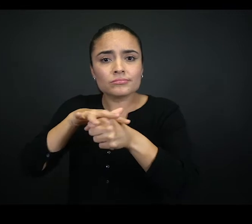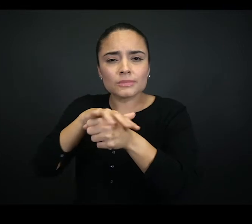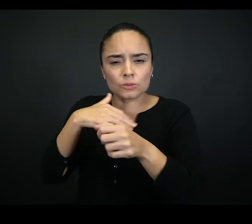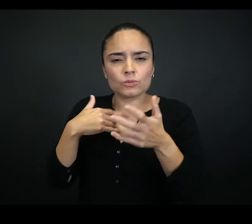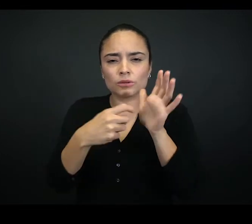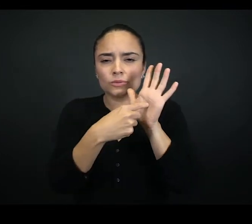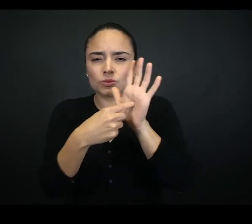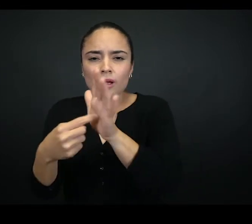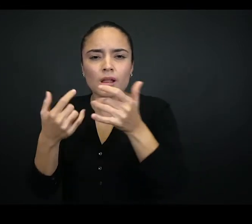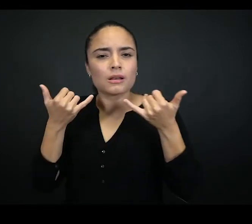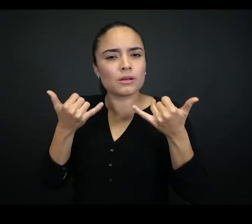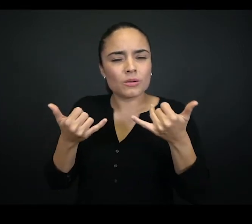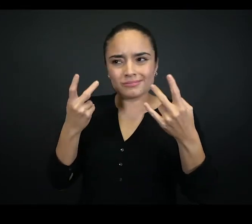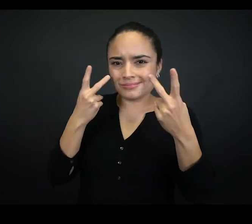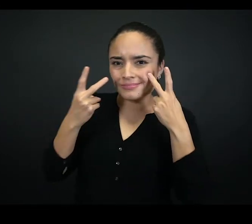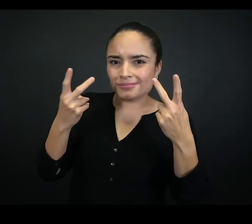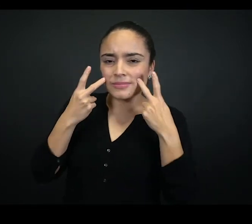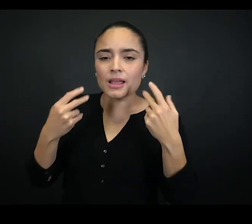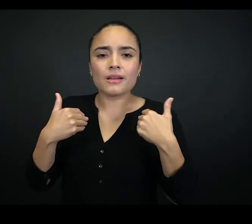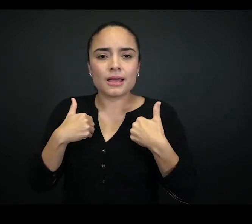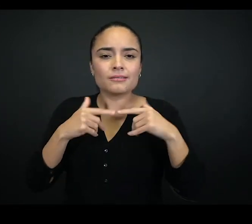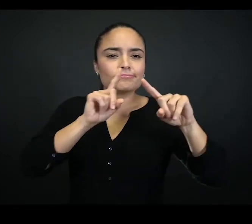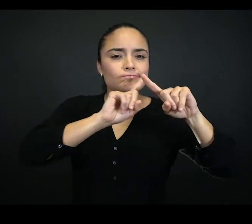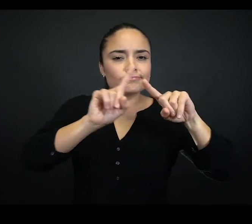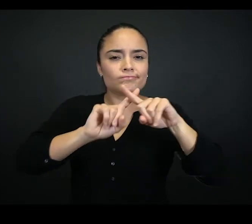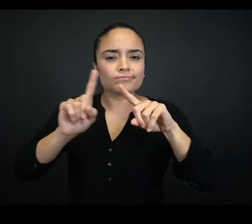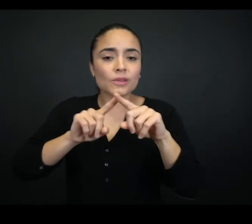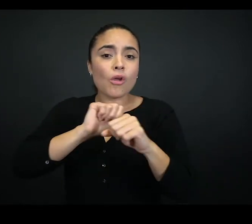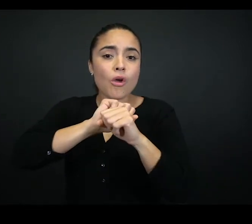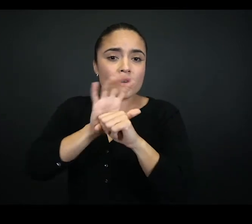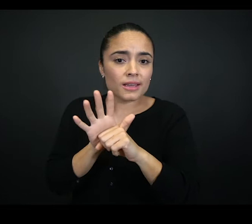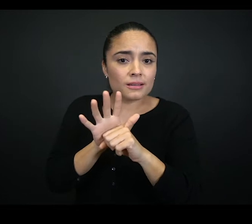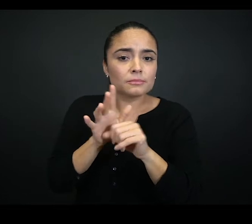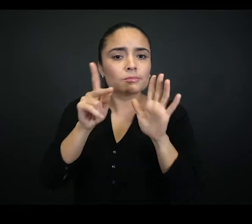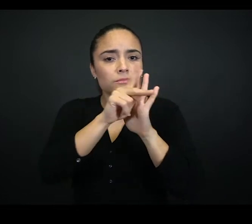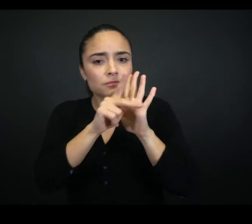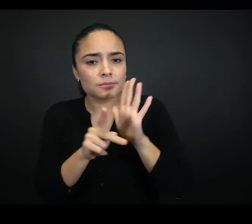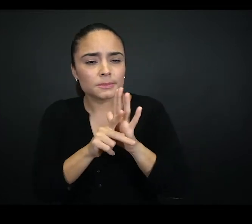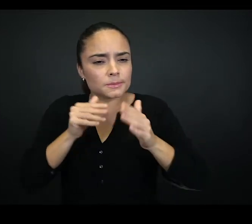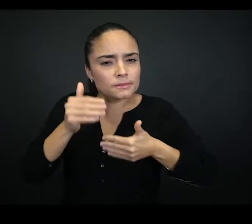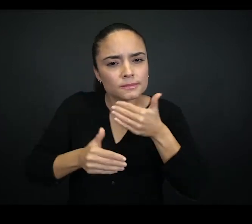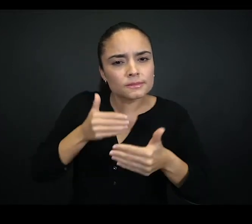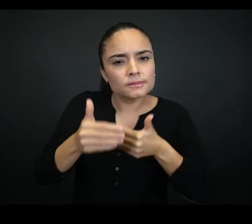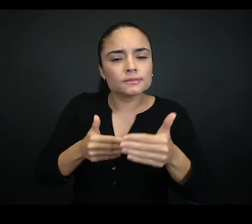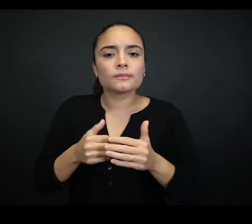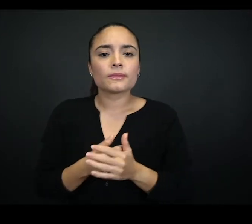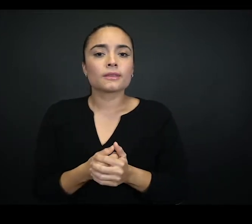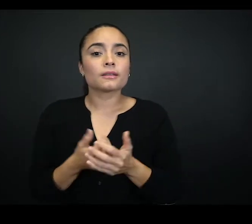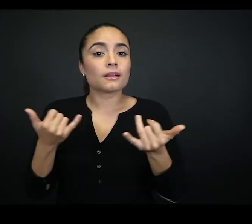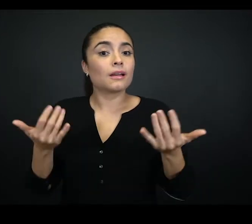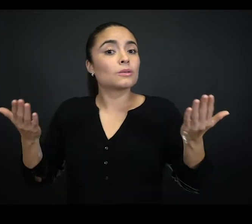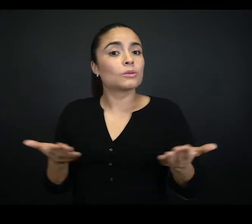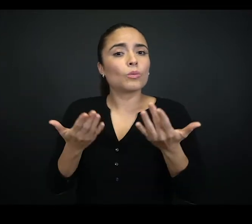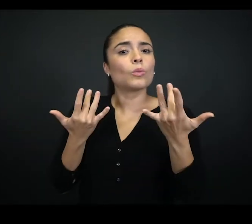COVID procedures in place right now, as you can see. But when somebody comes to use the site, they come in. This is our waiting room